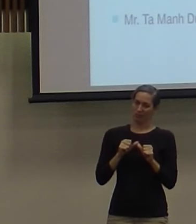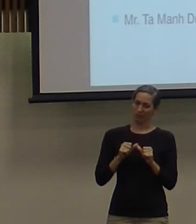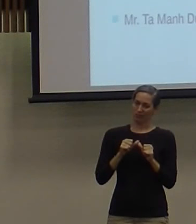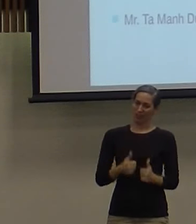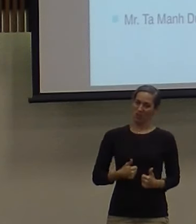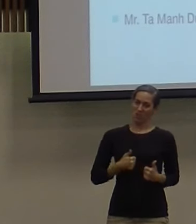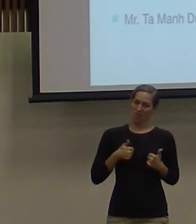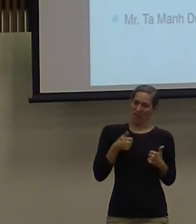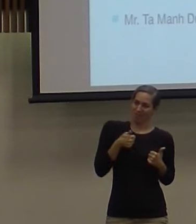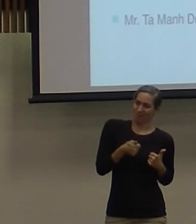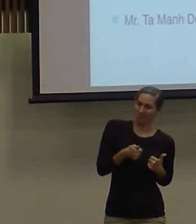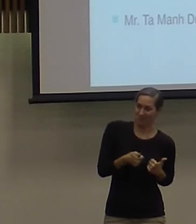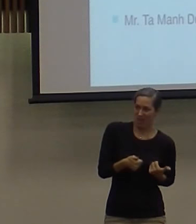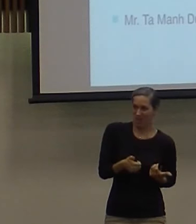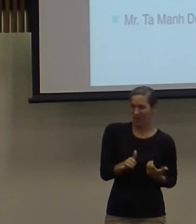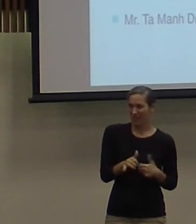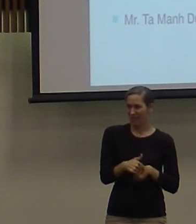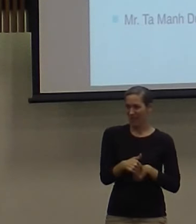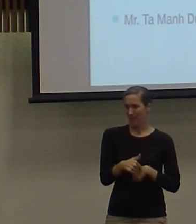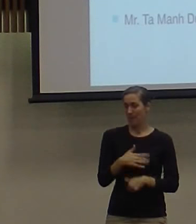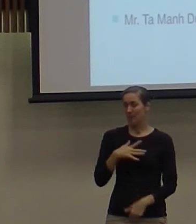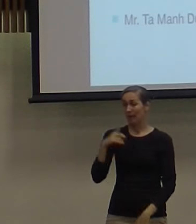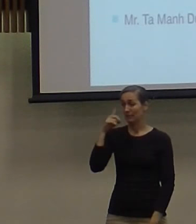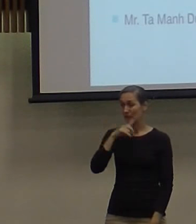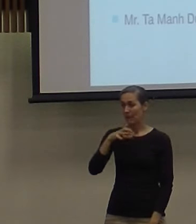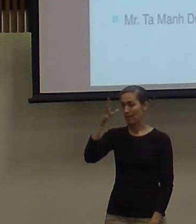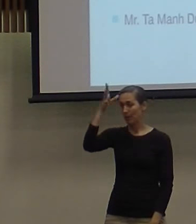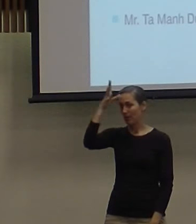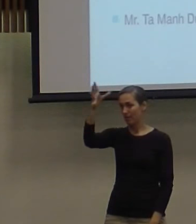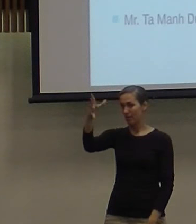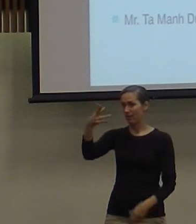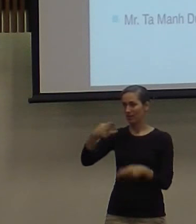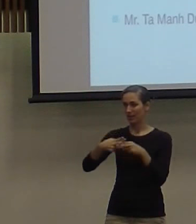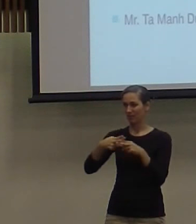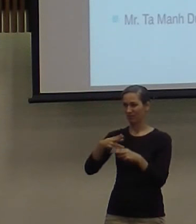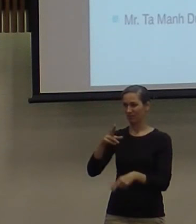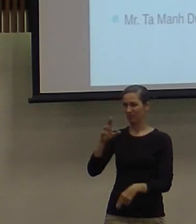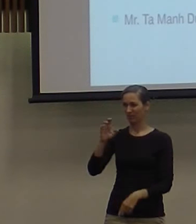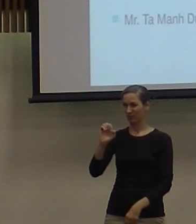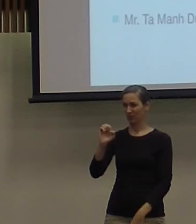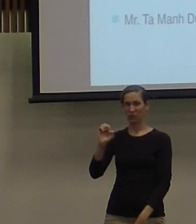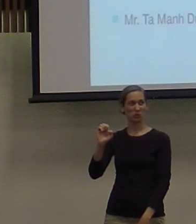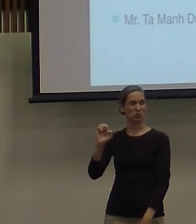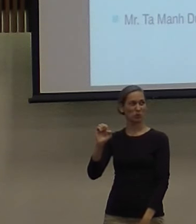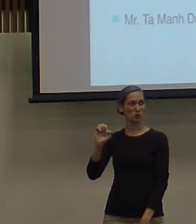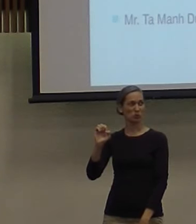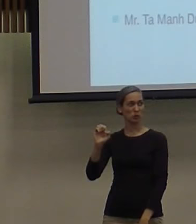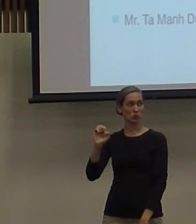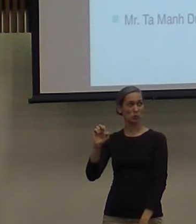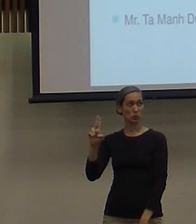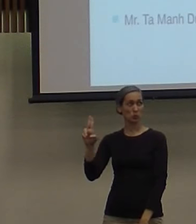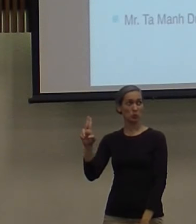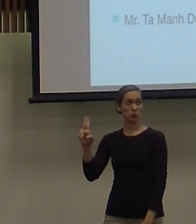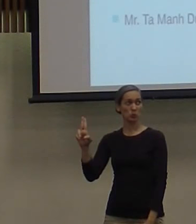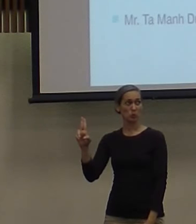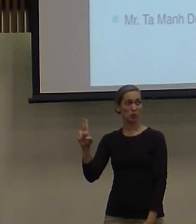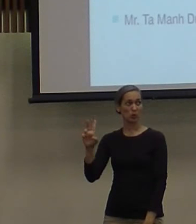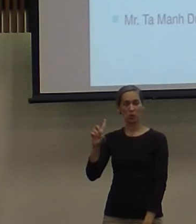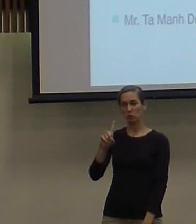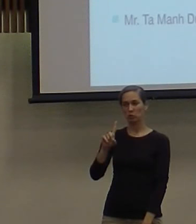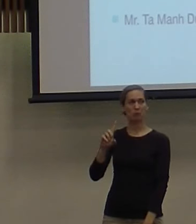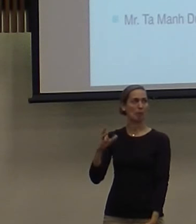my step grandfather, his name is Yu, and so he's the first generation of the